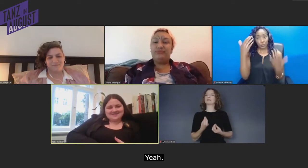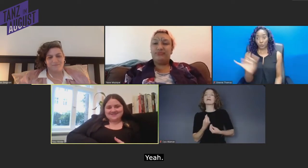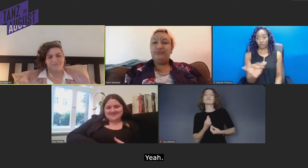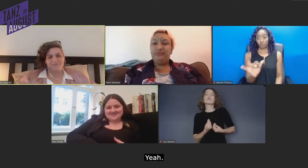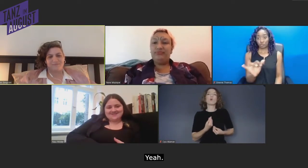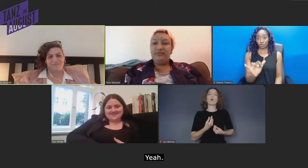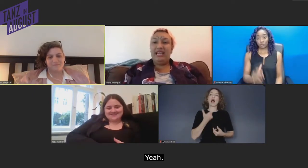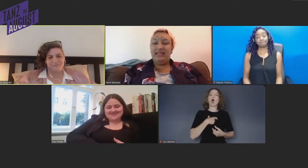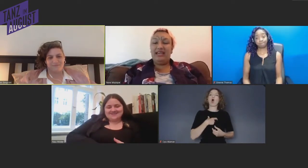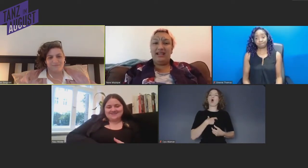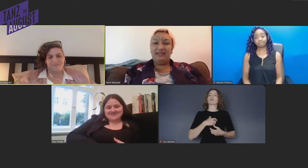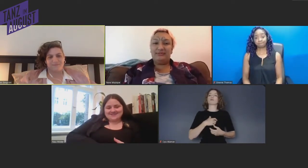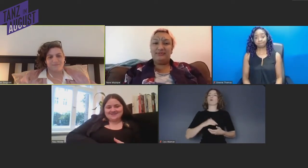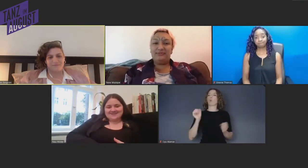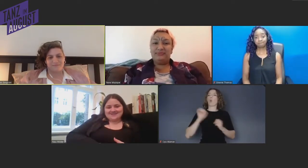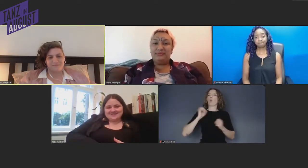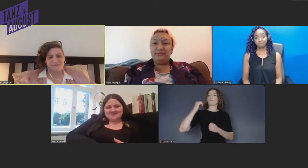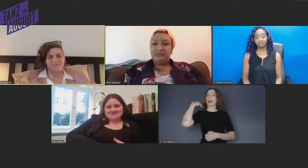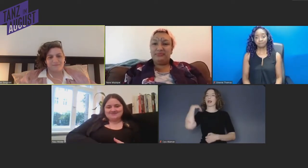Hmm.